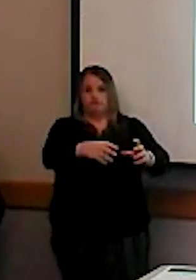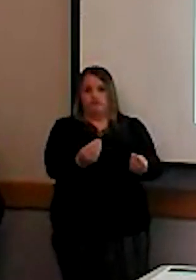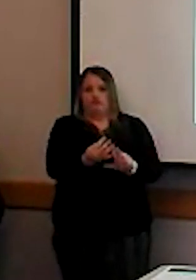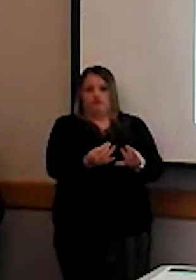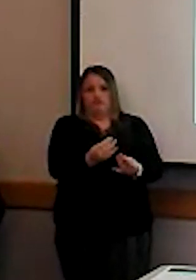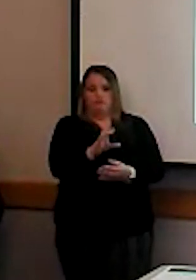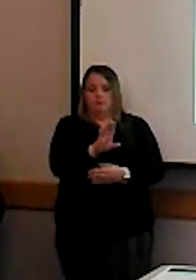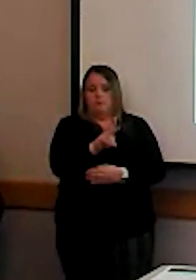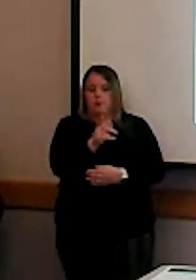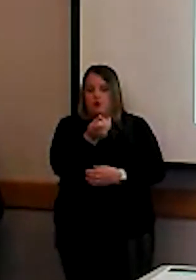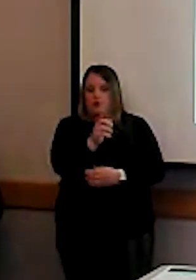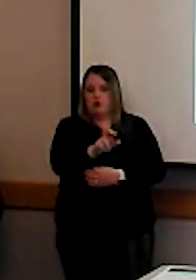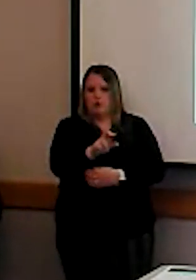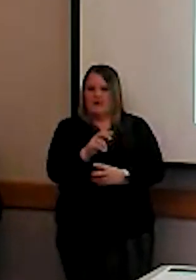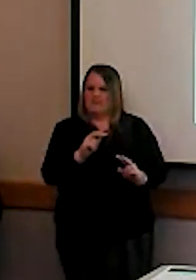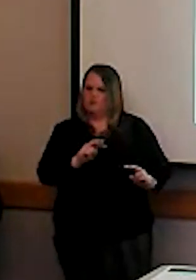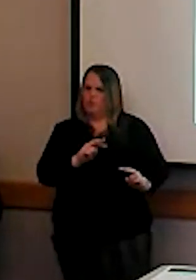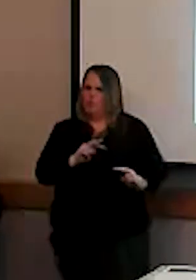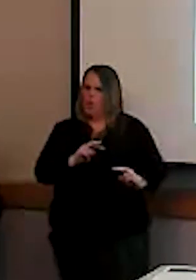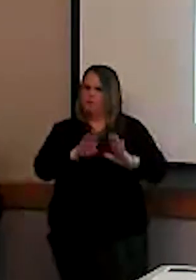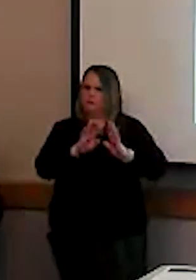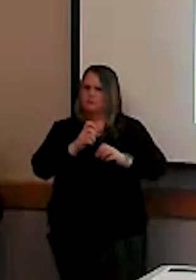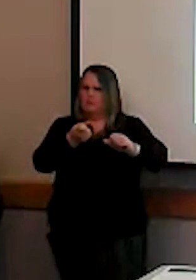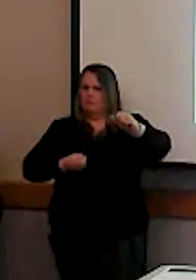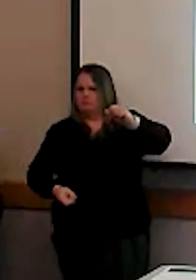the oven. And that's important.